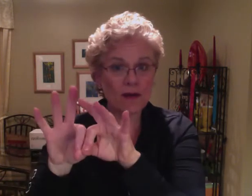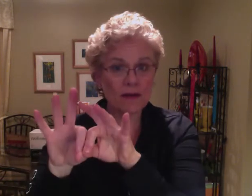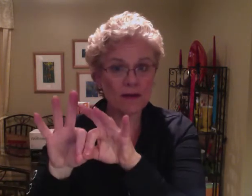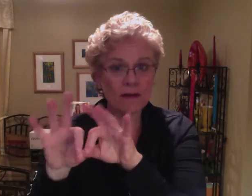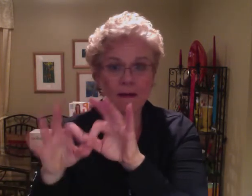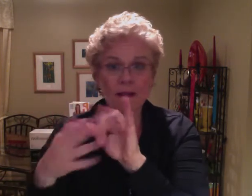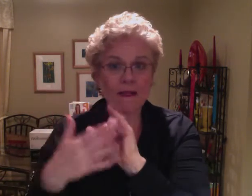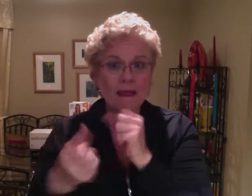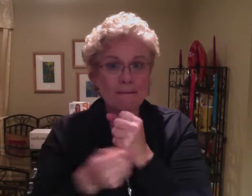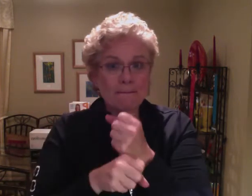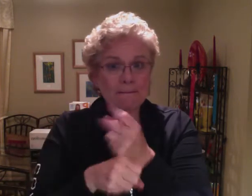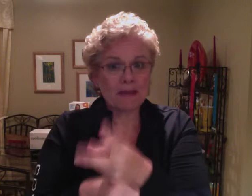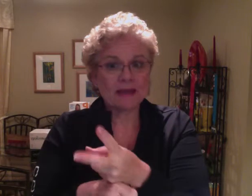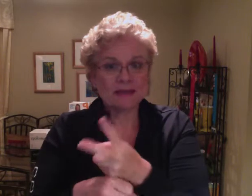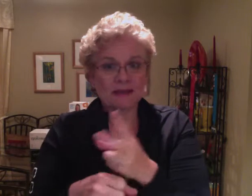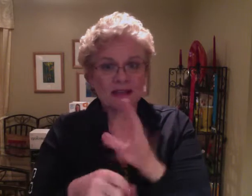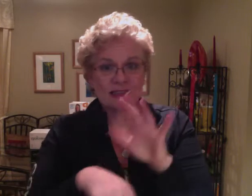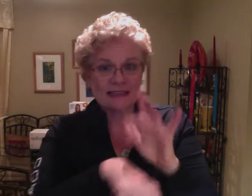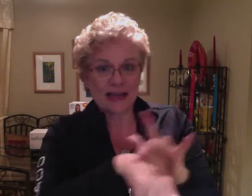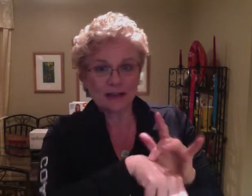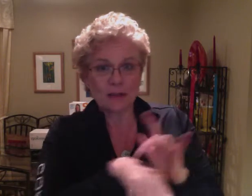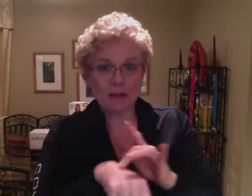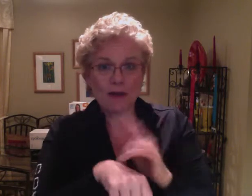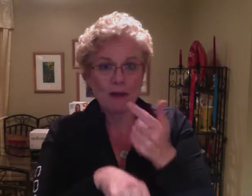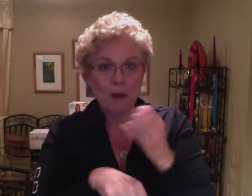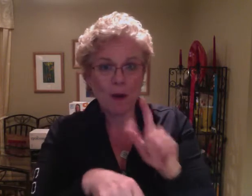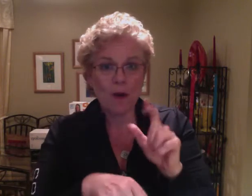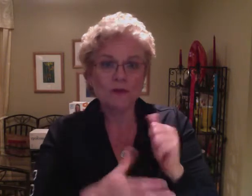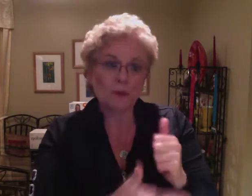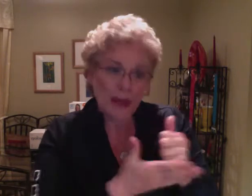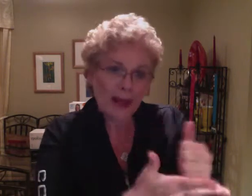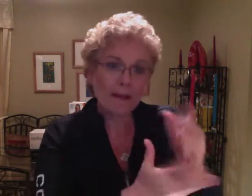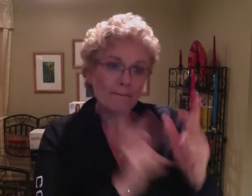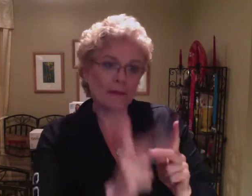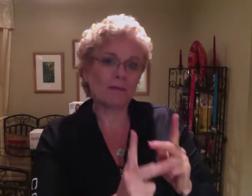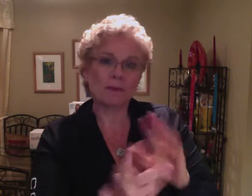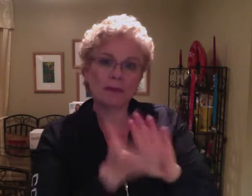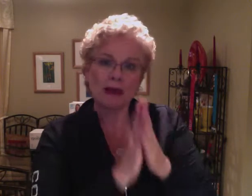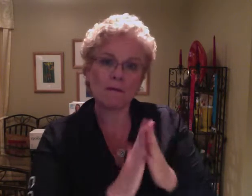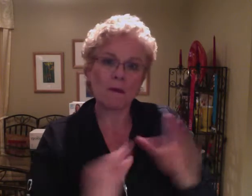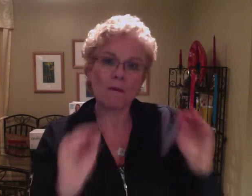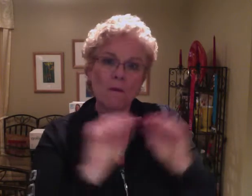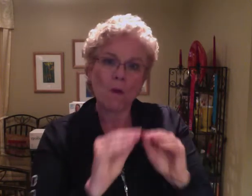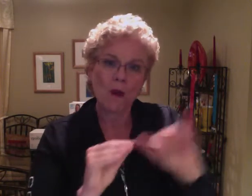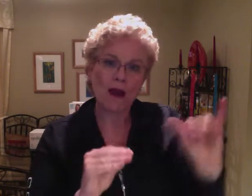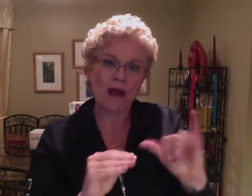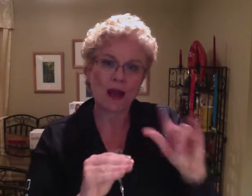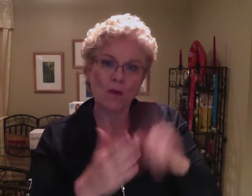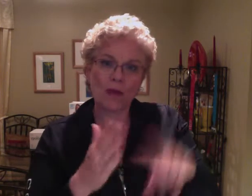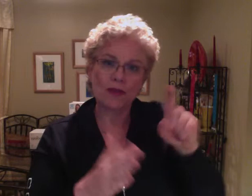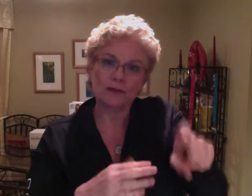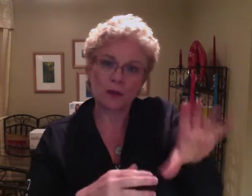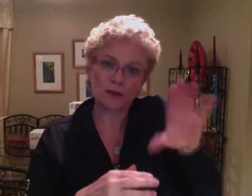the tangible goals is the goal to help people become more like they're supposed to be. And we cannot become more like the person we're supposed to be by